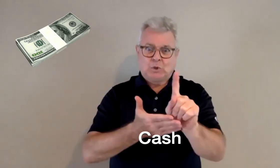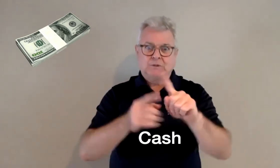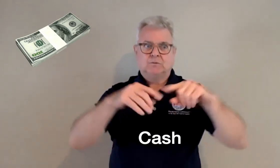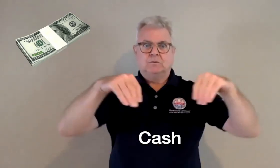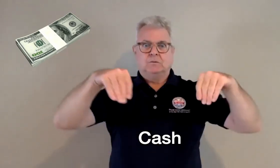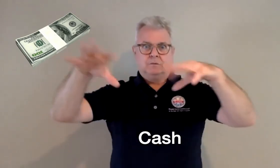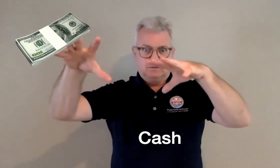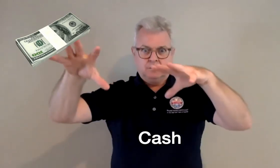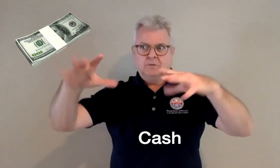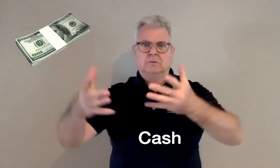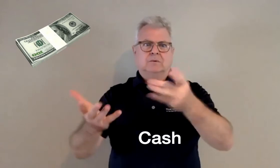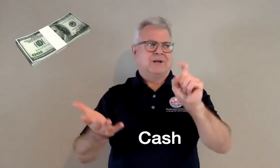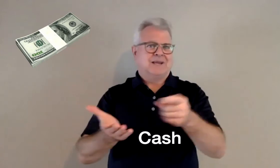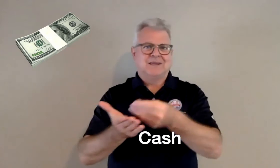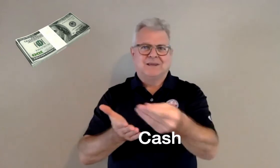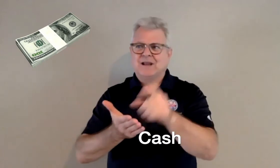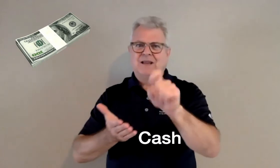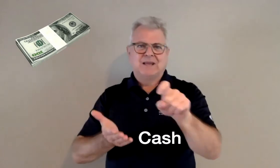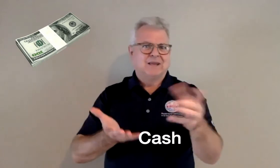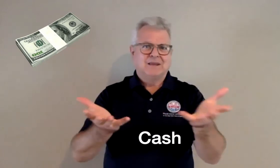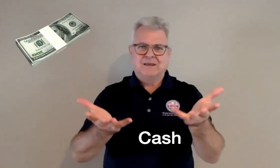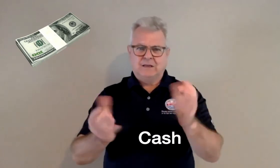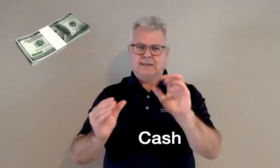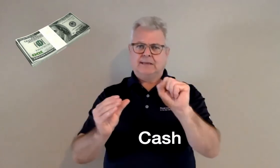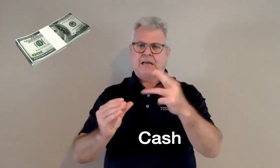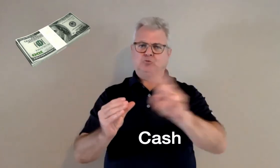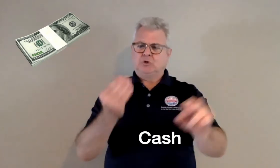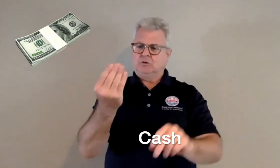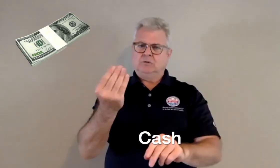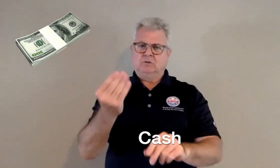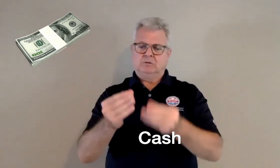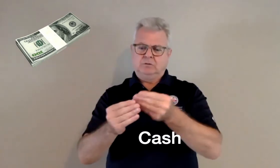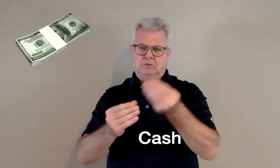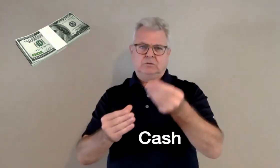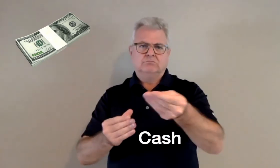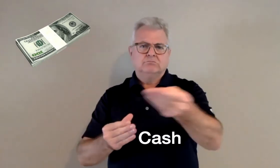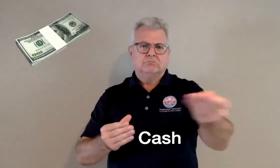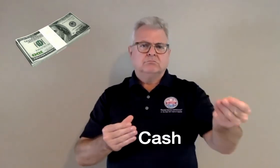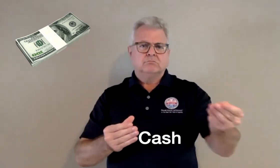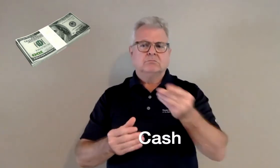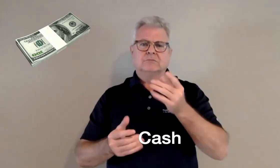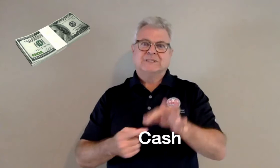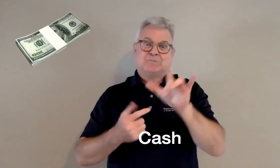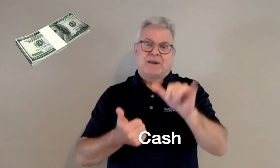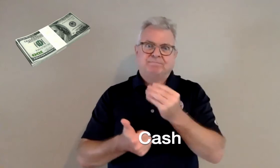There might be a few weeks for power to come back on. And if you need to make purchases, it's better to have cash on